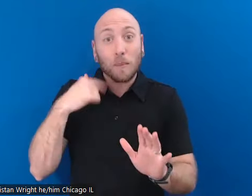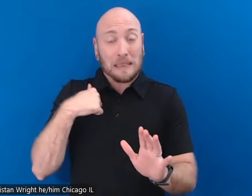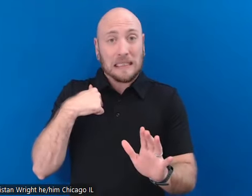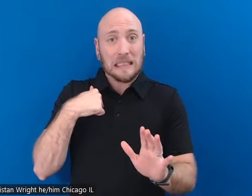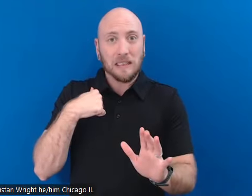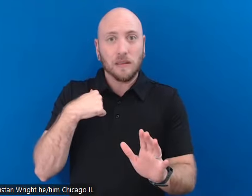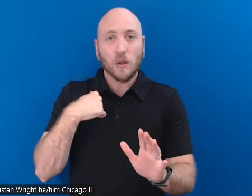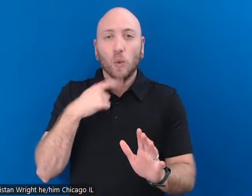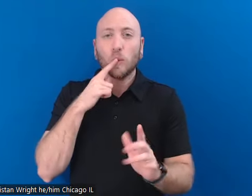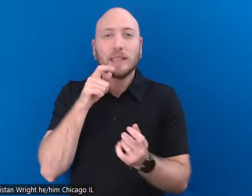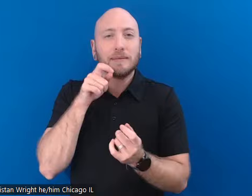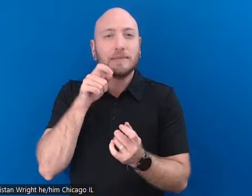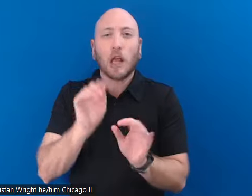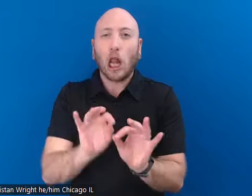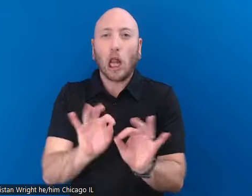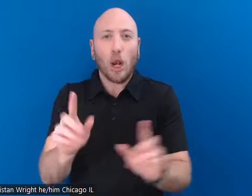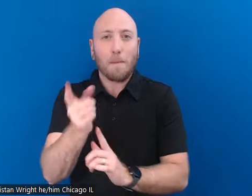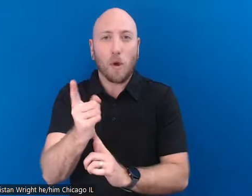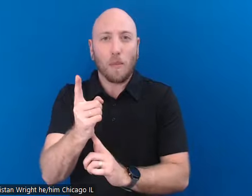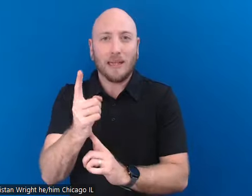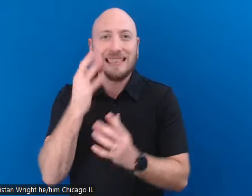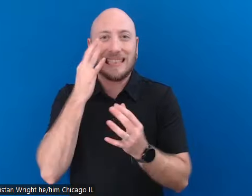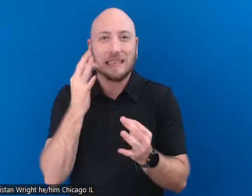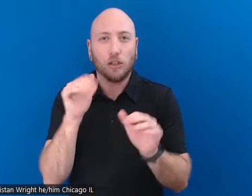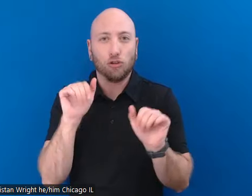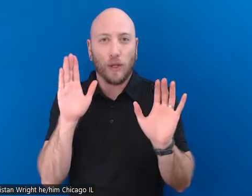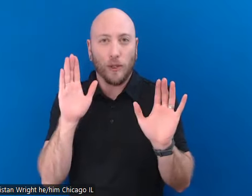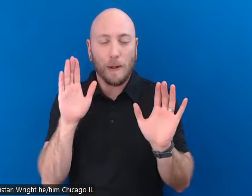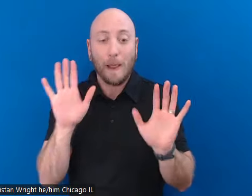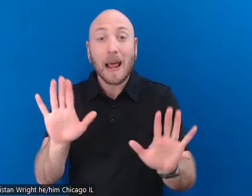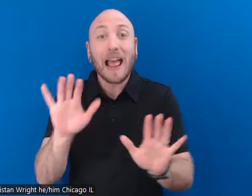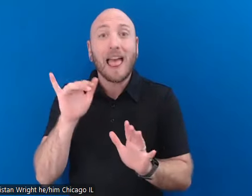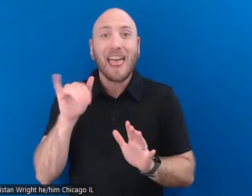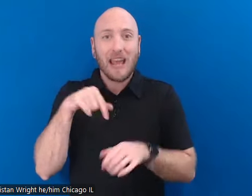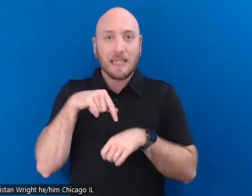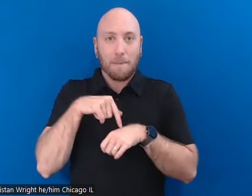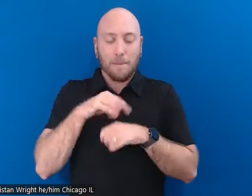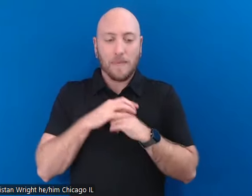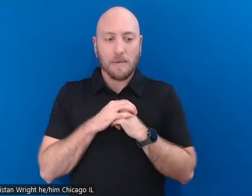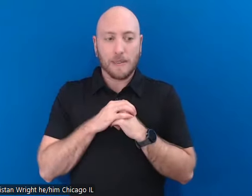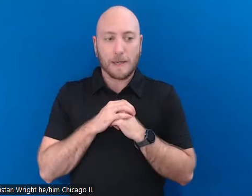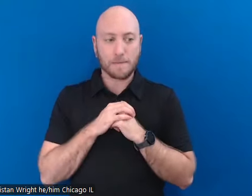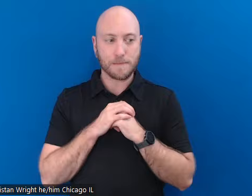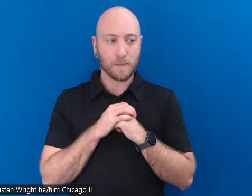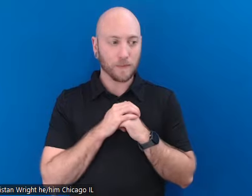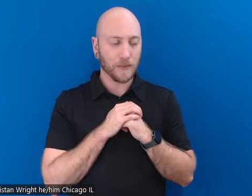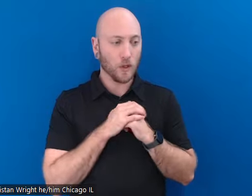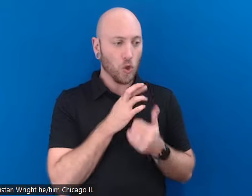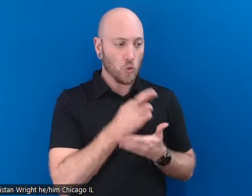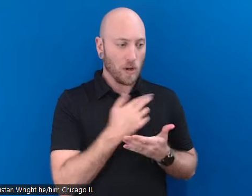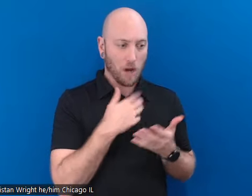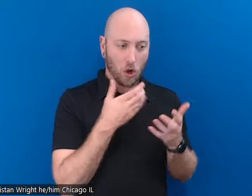my surrender. Like, I didn't want to go to rehab. I didn't want to move into a sober house. I didn't want to go to AA. I didn't want to go to